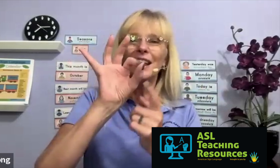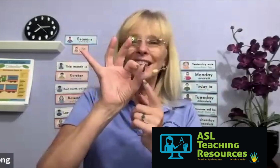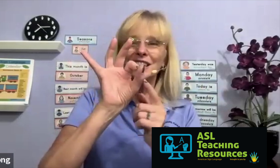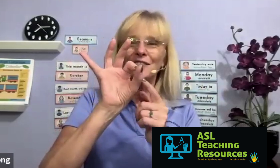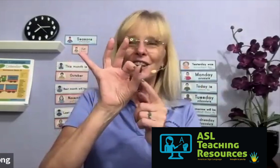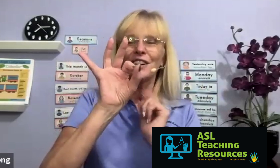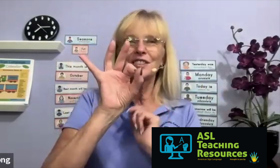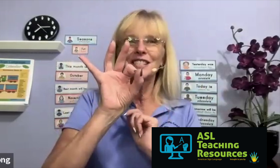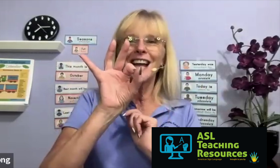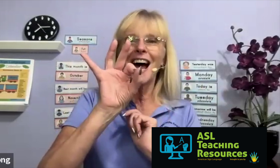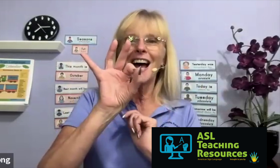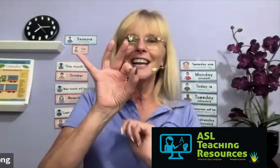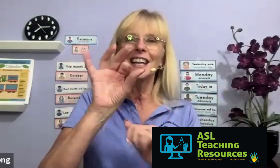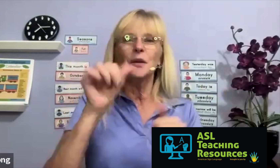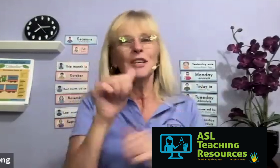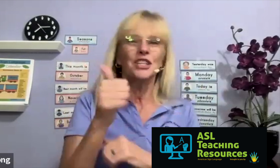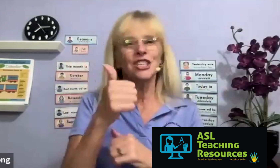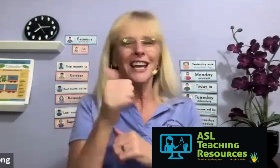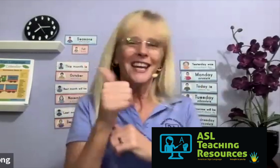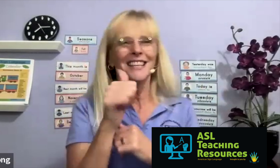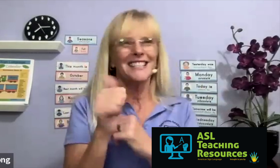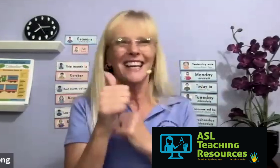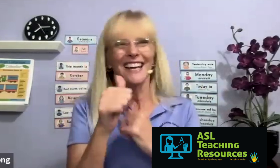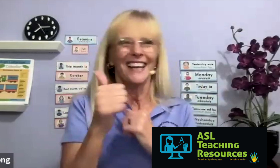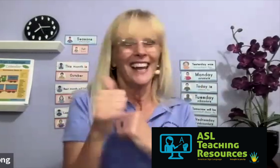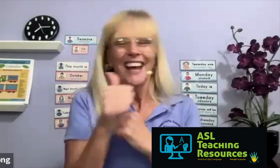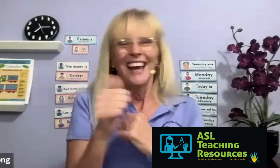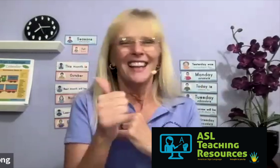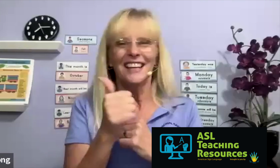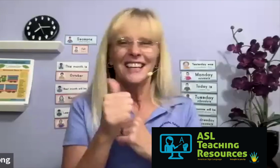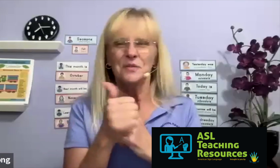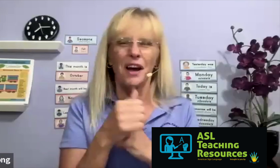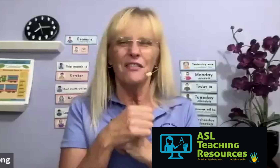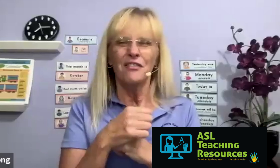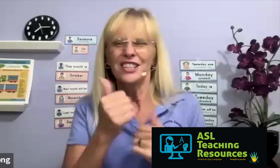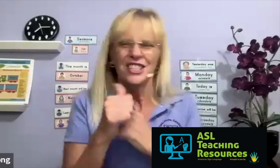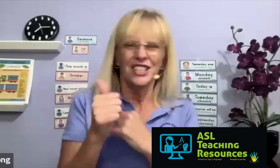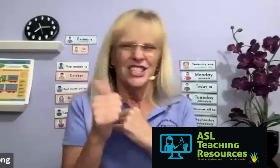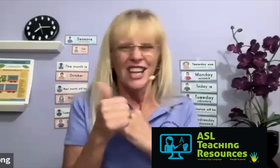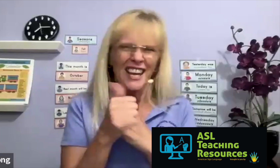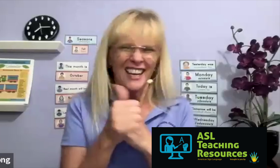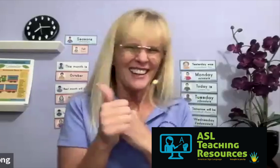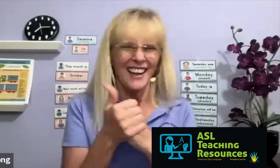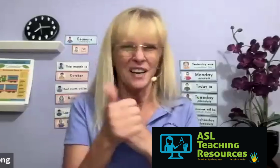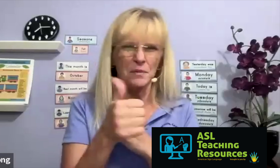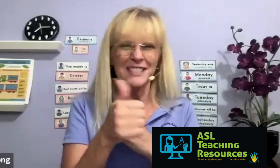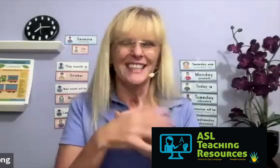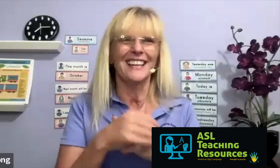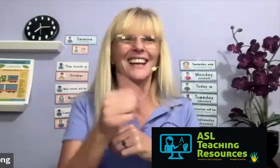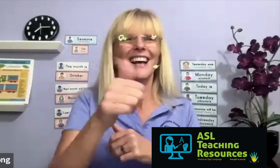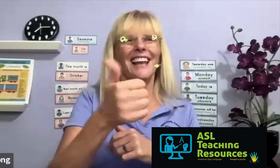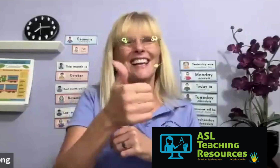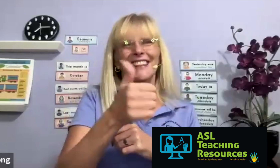this finger goes 9. And then we shake the 10. And the kids will have fun just shaking that number 10 like